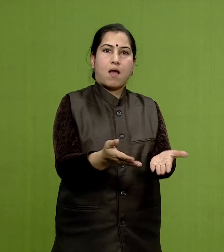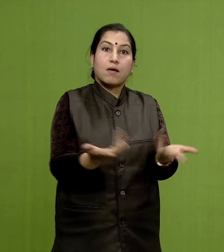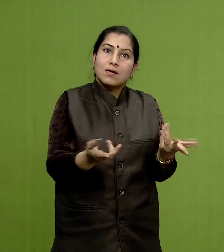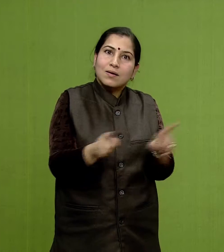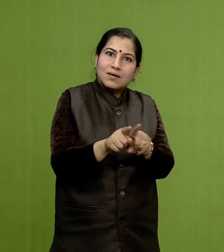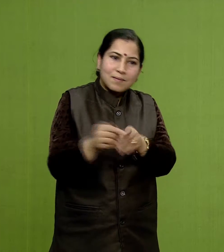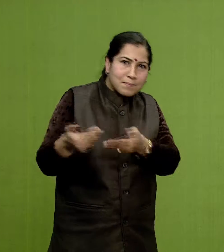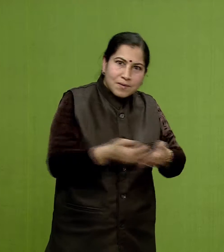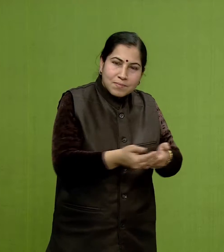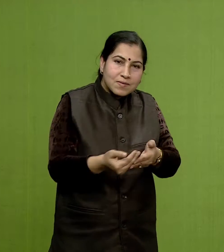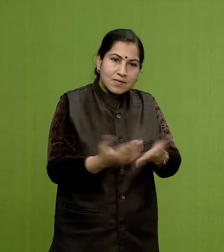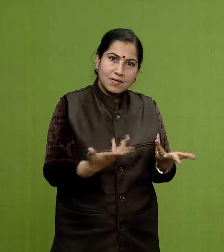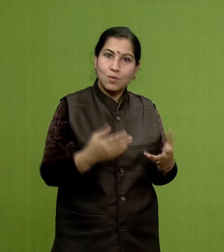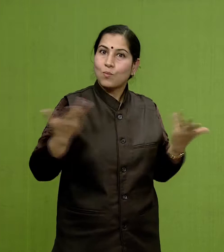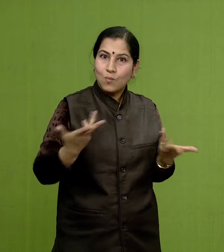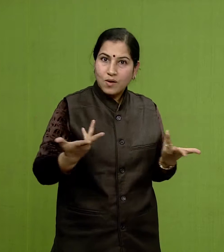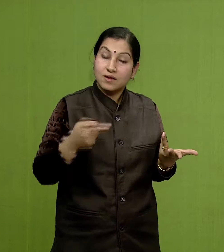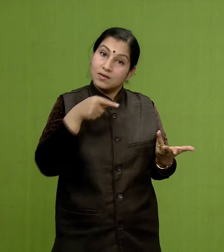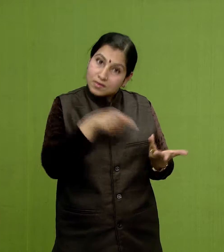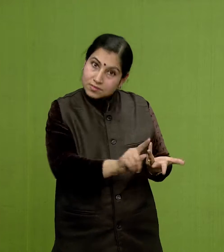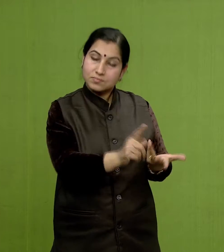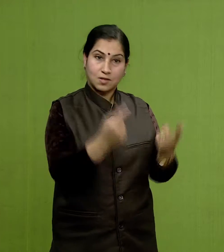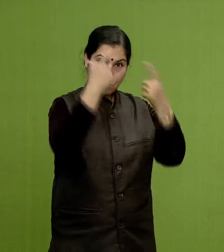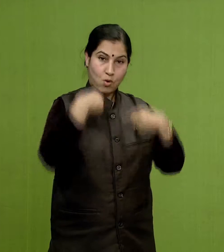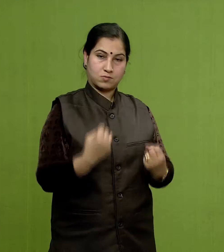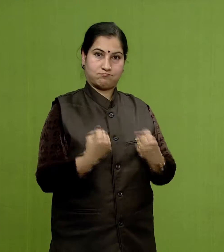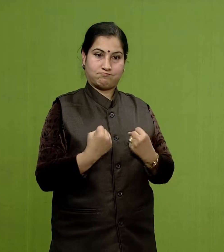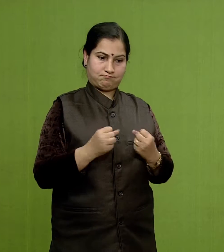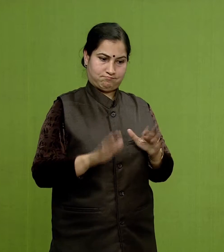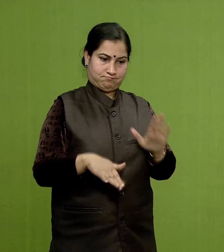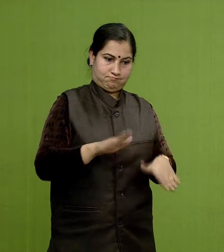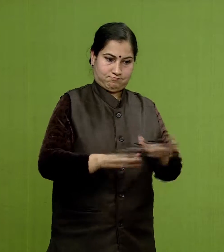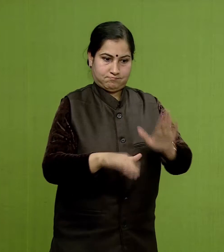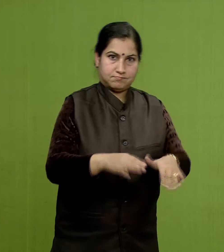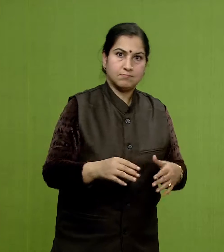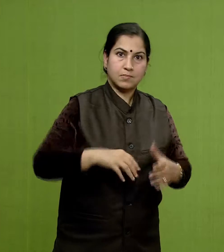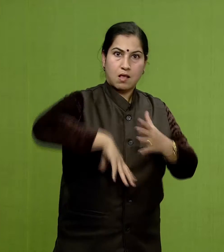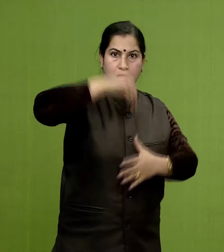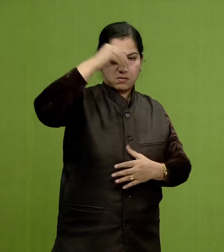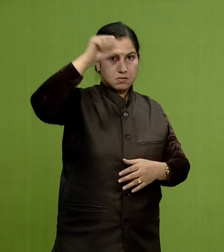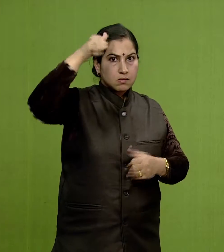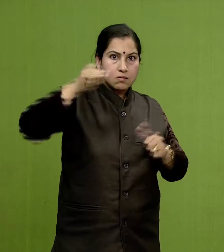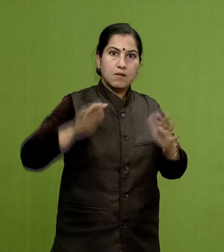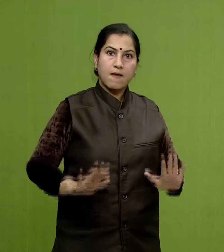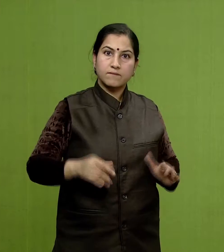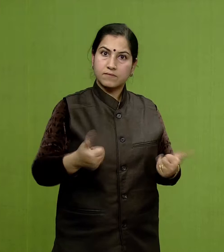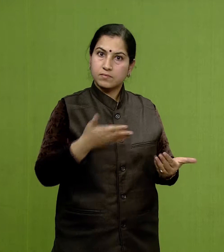It was because her body was mature enough for this activity.